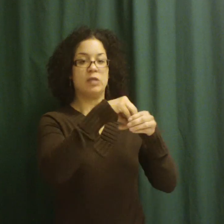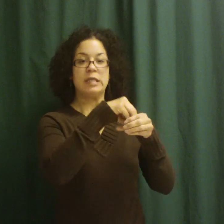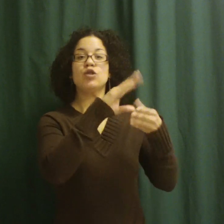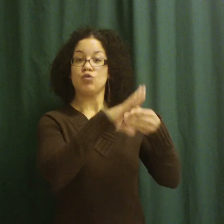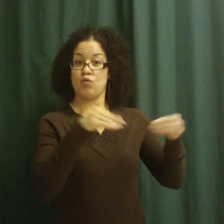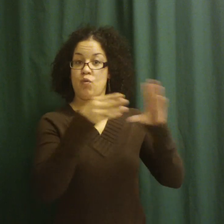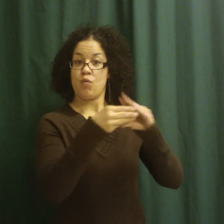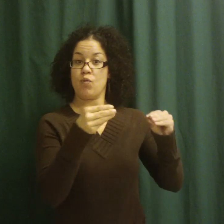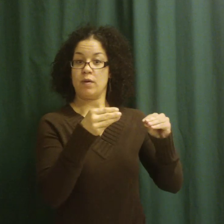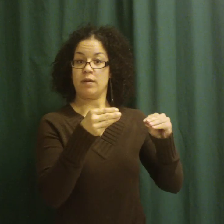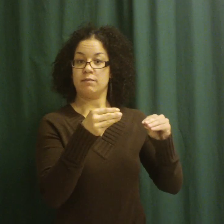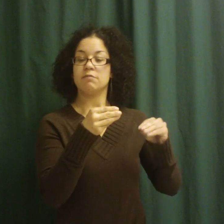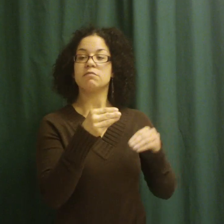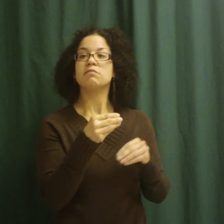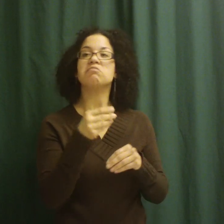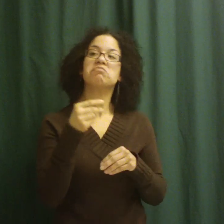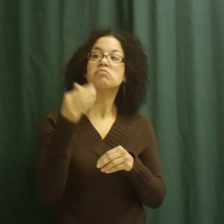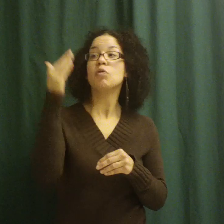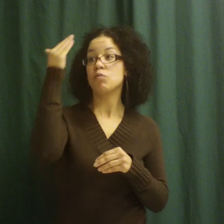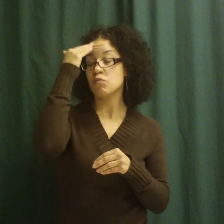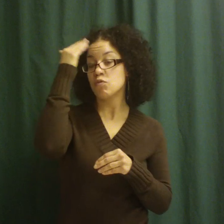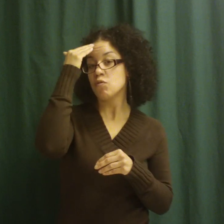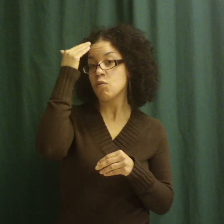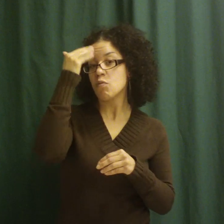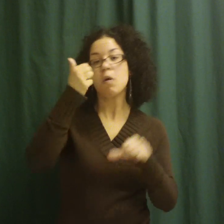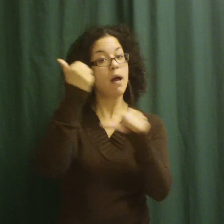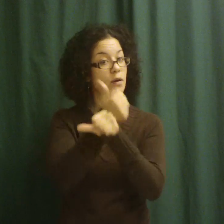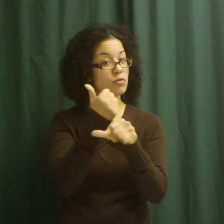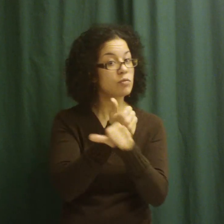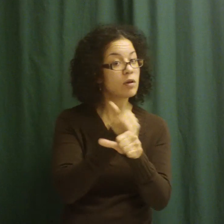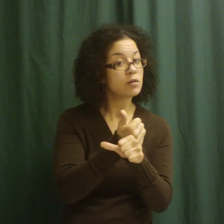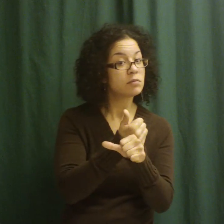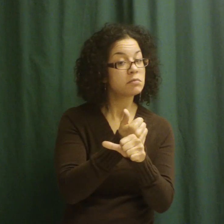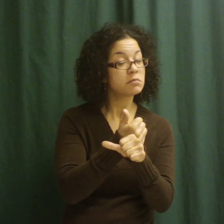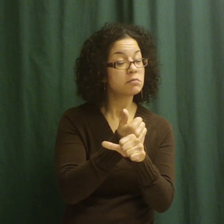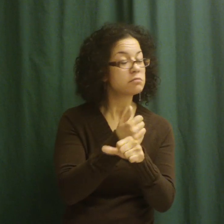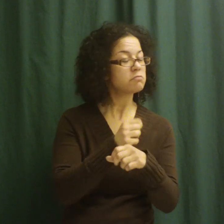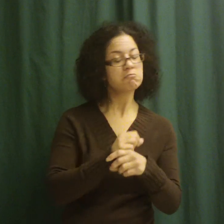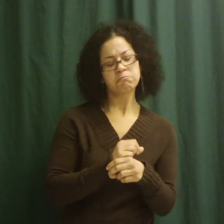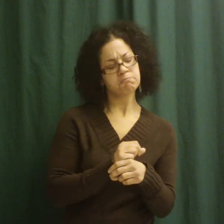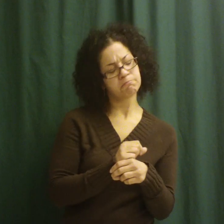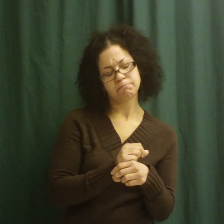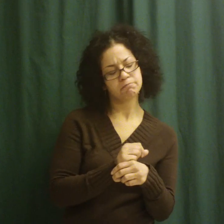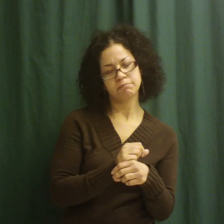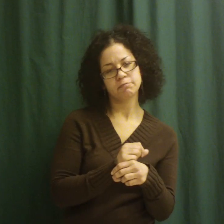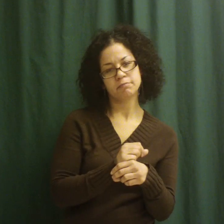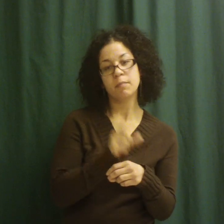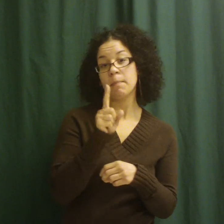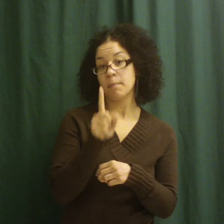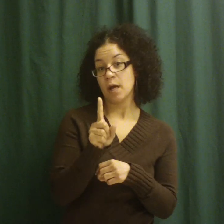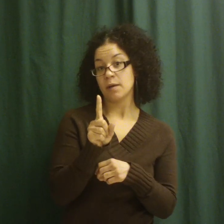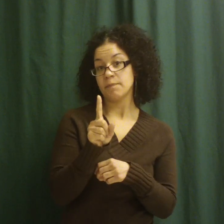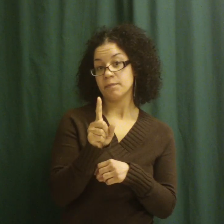book. However, like you, they will learn it.